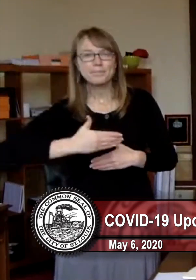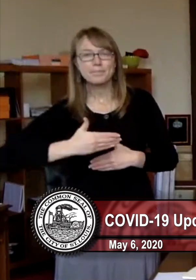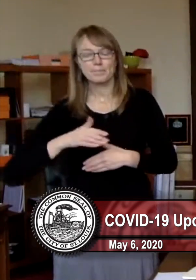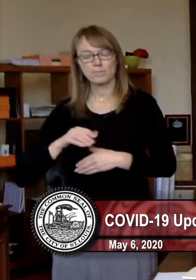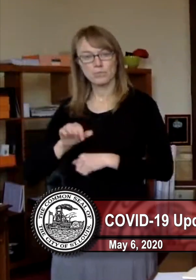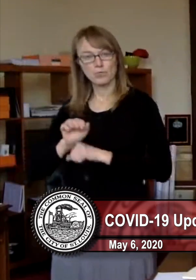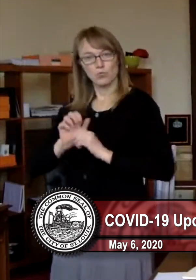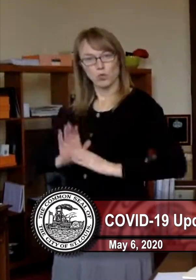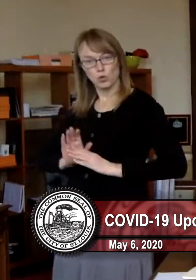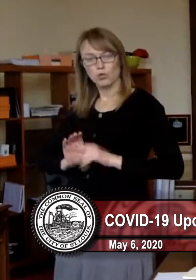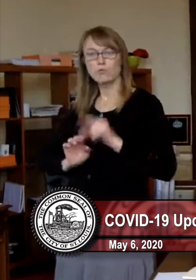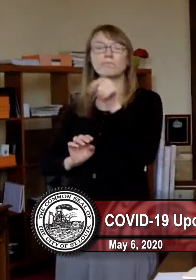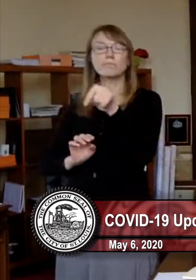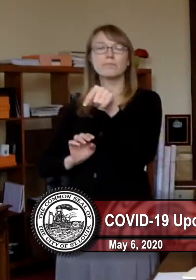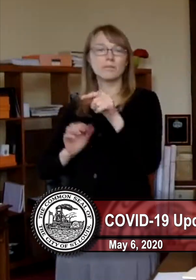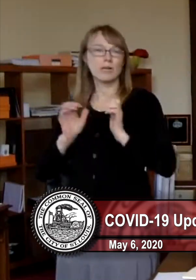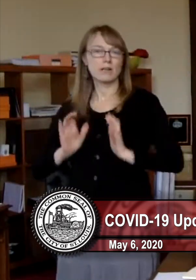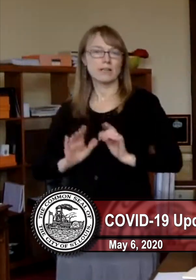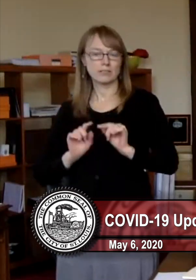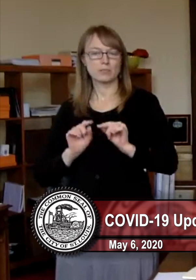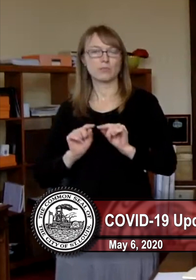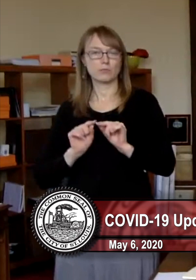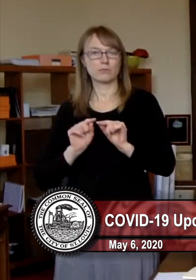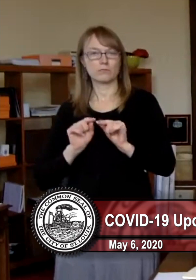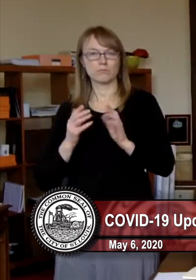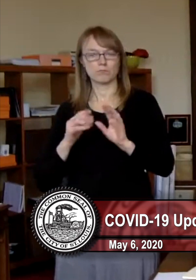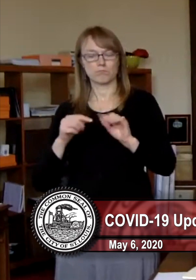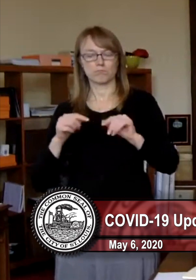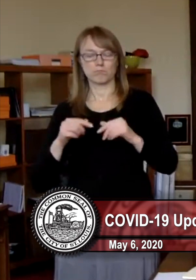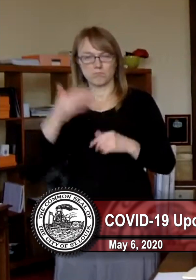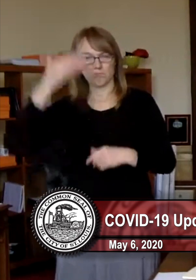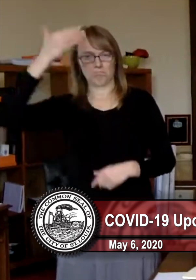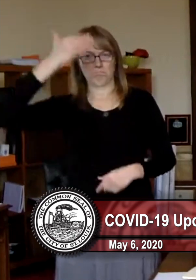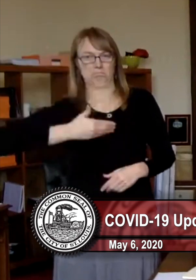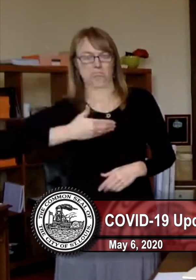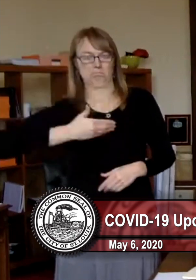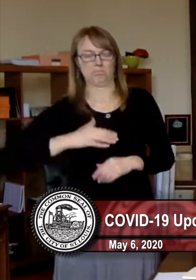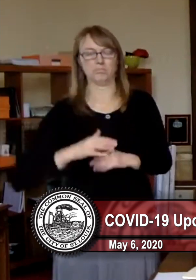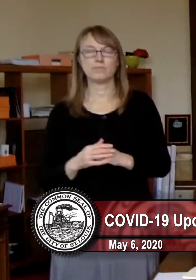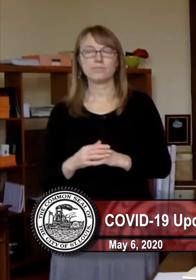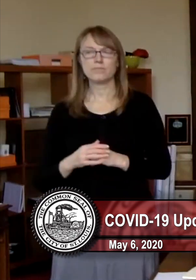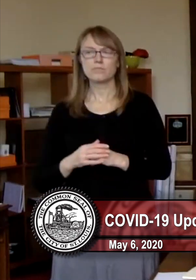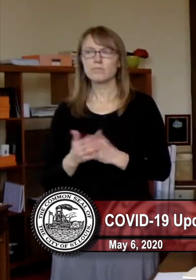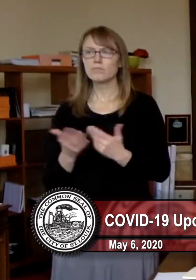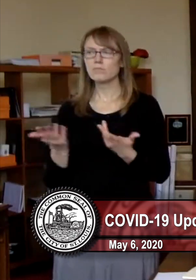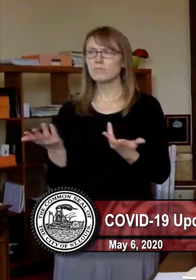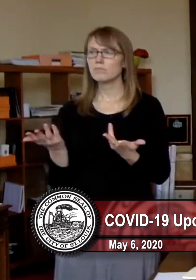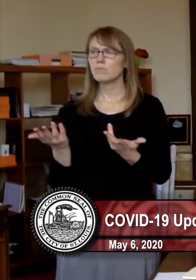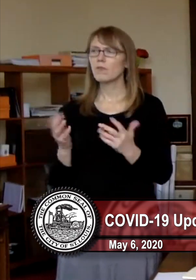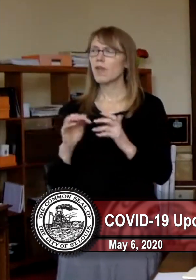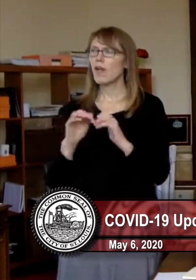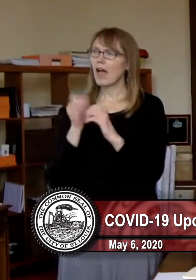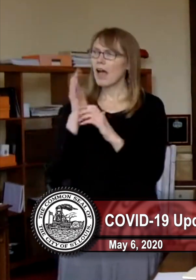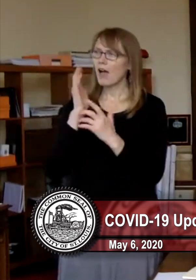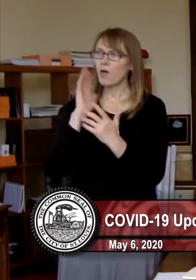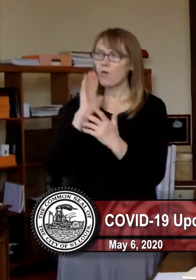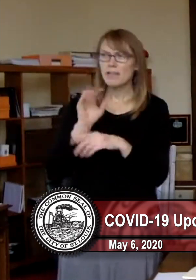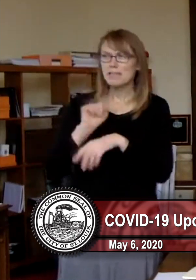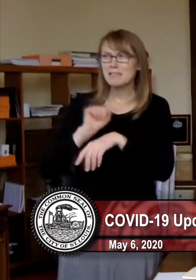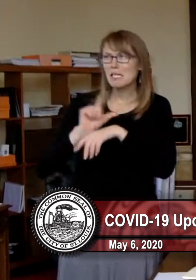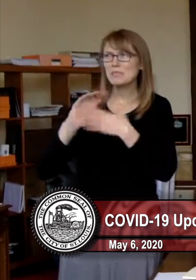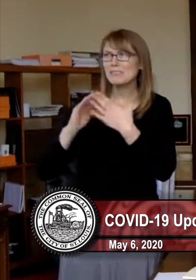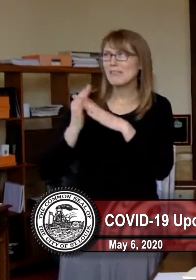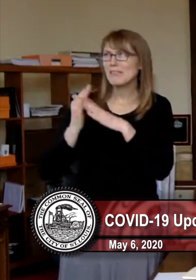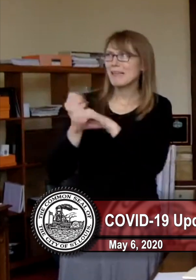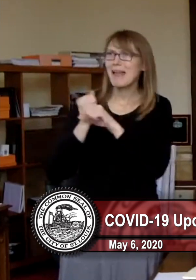Krewson is watching and wants to know what's being done to get federal dollars to help fill the loss of tax revenue that the city's lost so